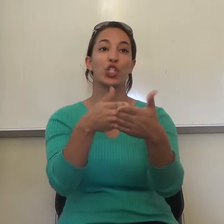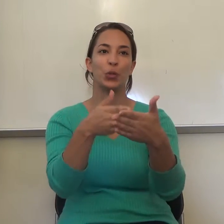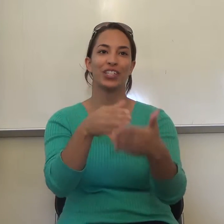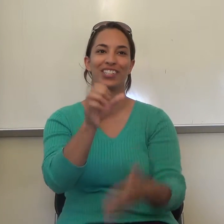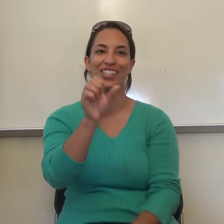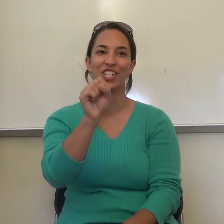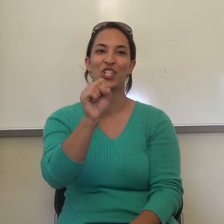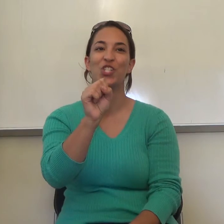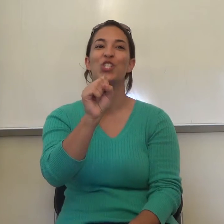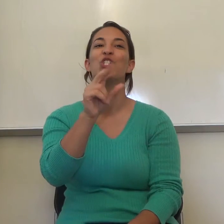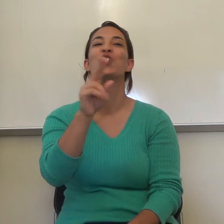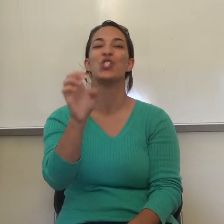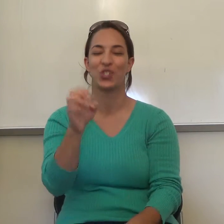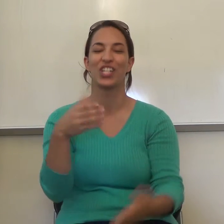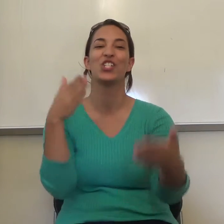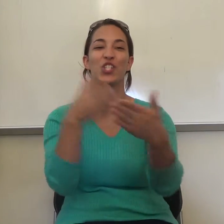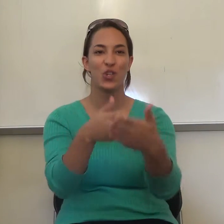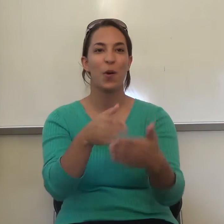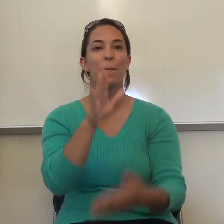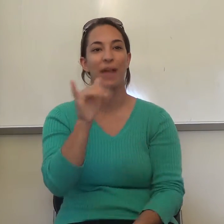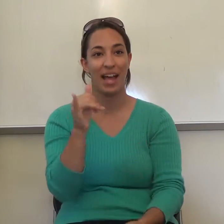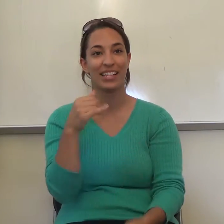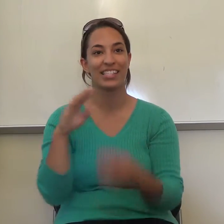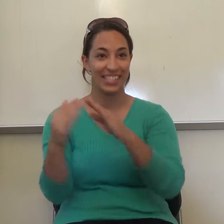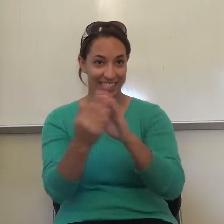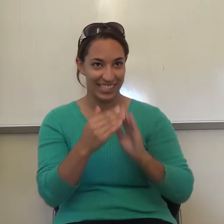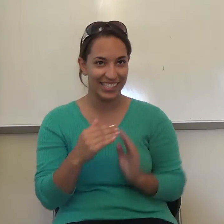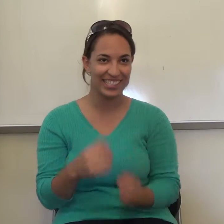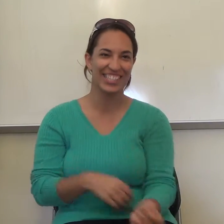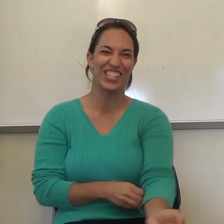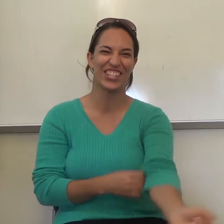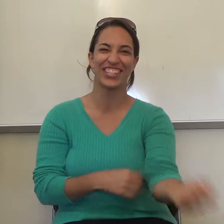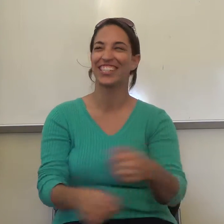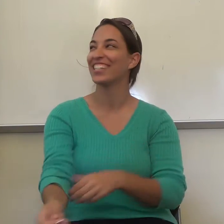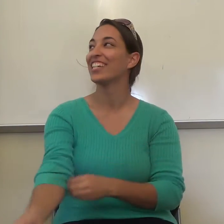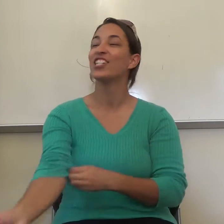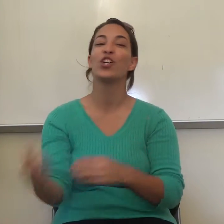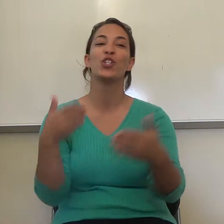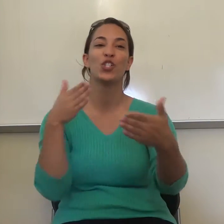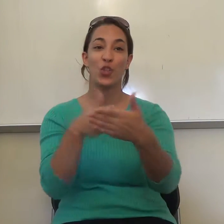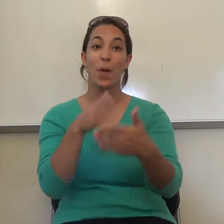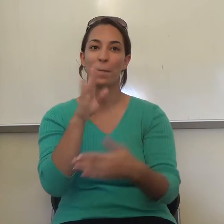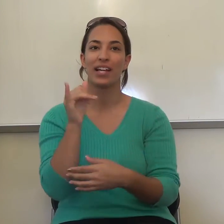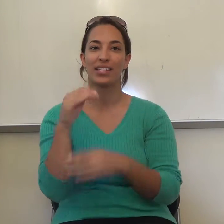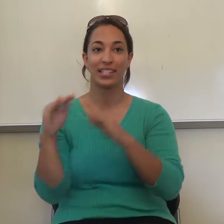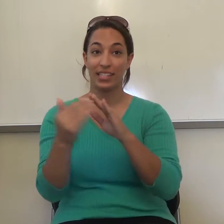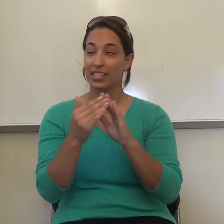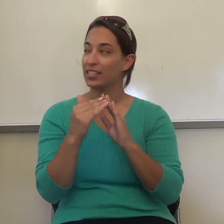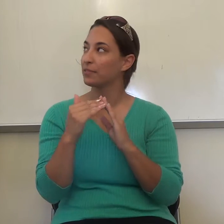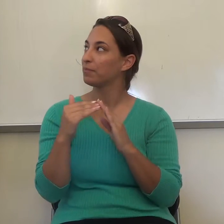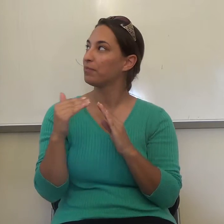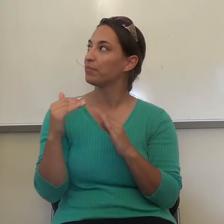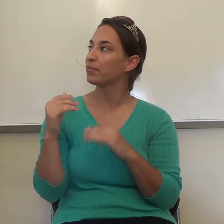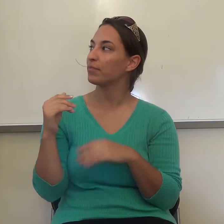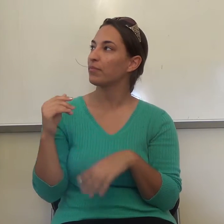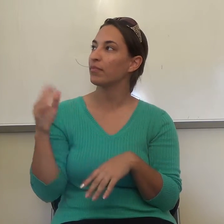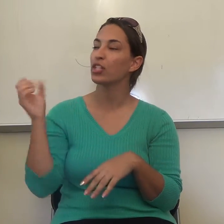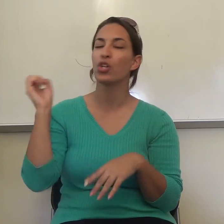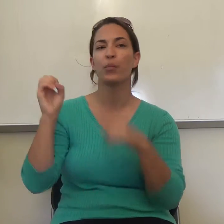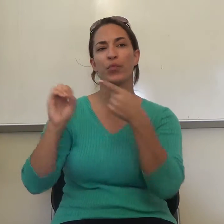Also, remember that your topic sentence should ideally be one that a reader who